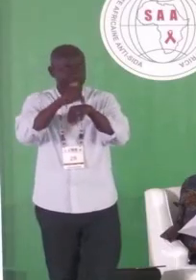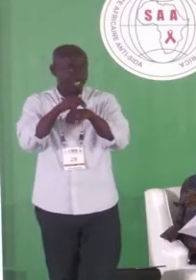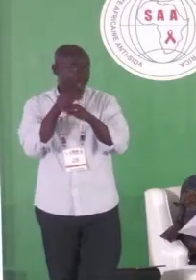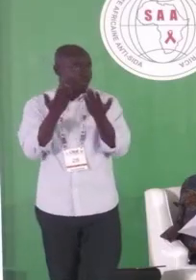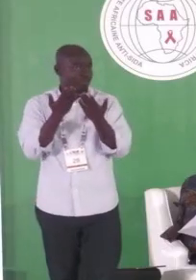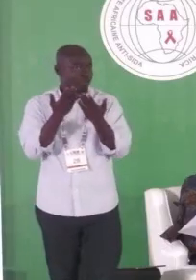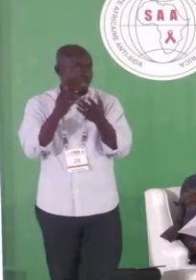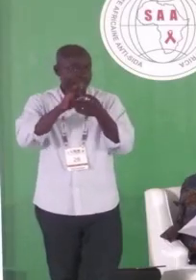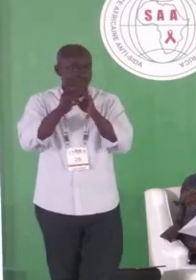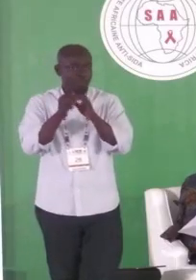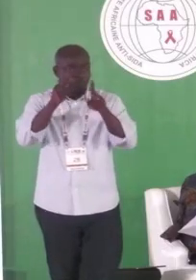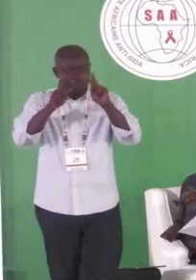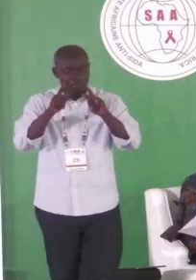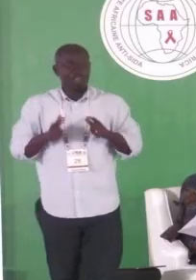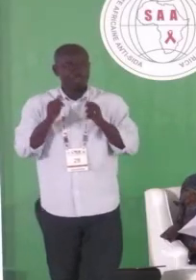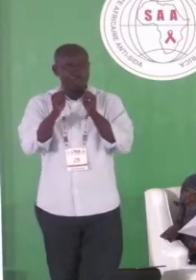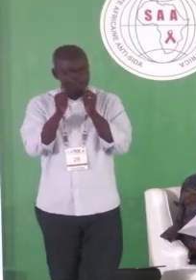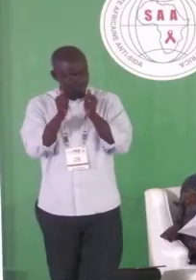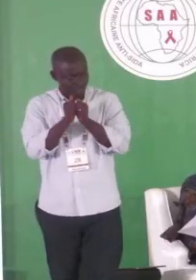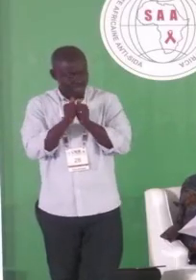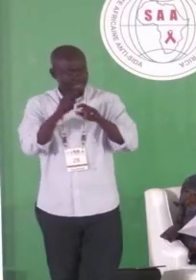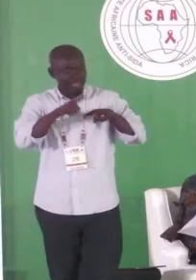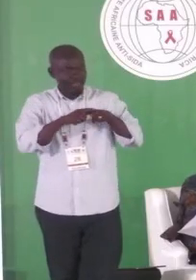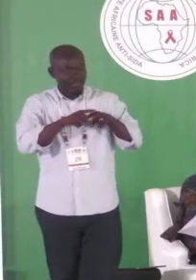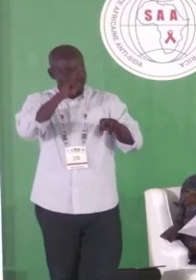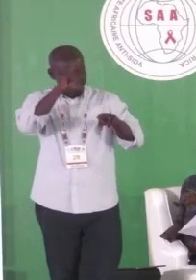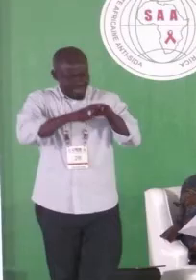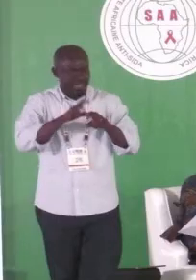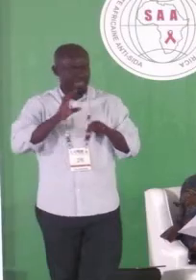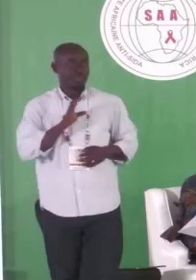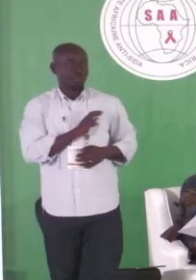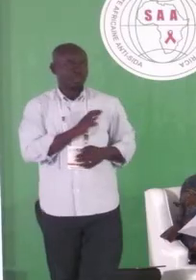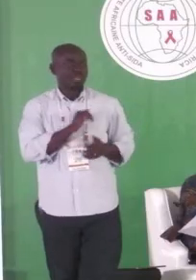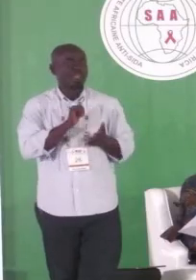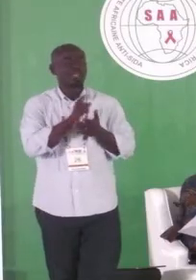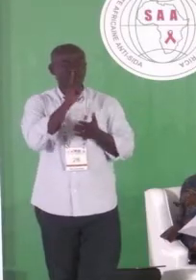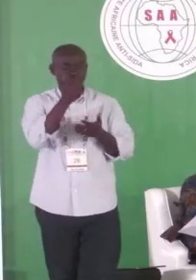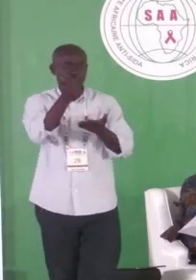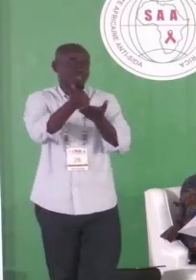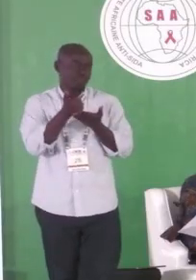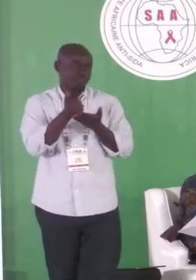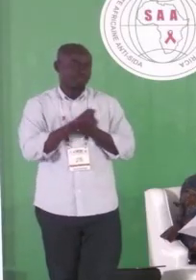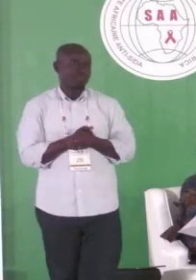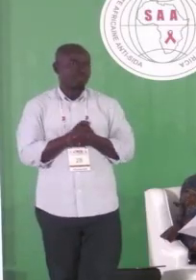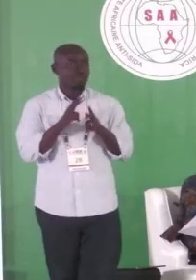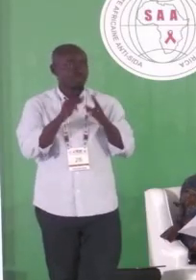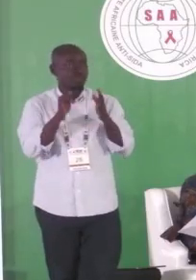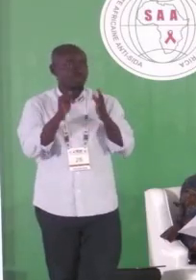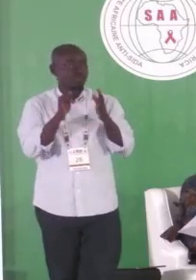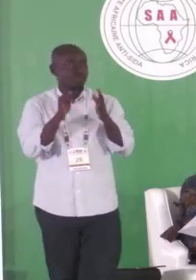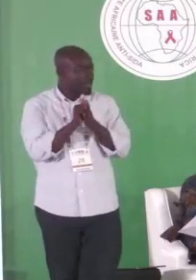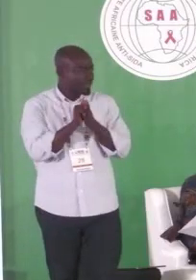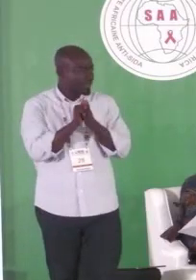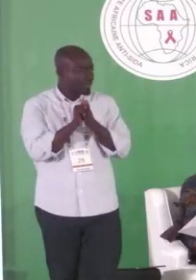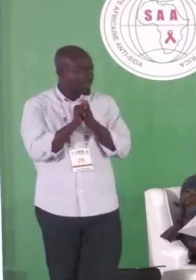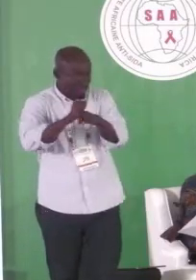with HIV, sitting within the National Validation Committee. And that's really helped. So the capacity building was not just for